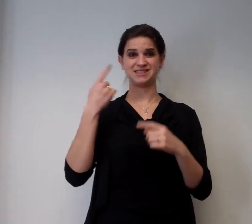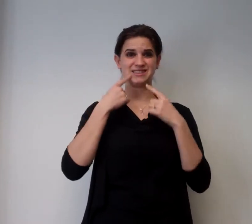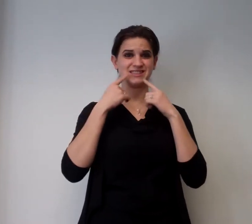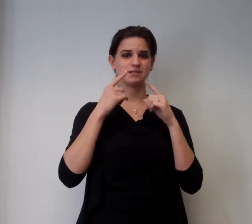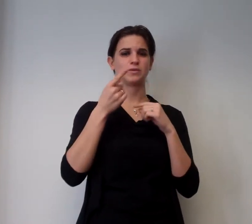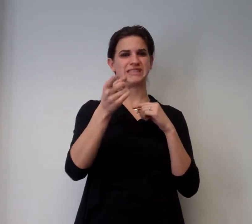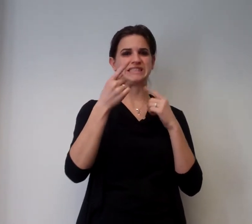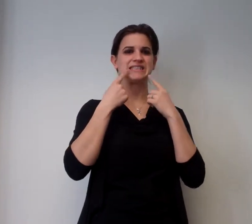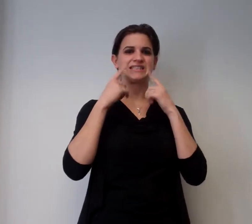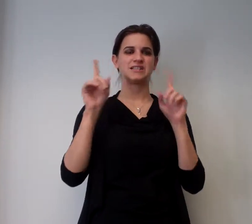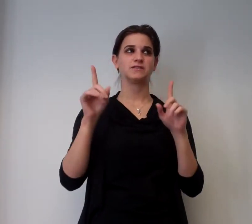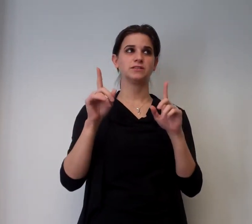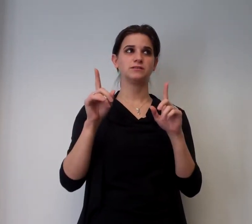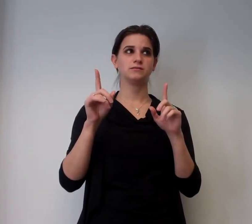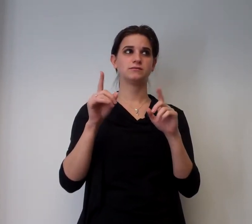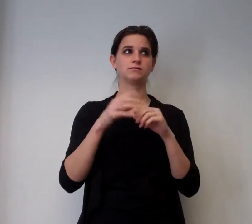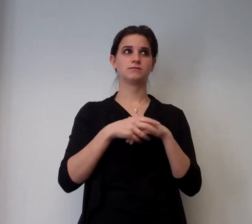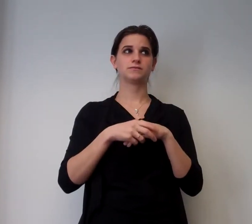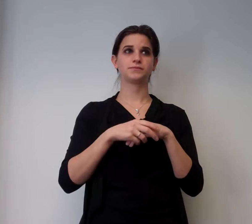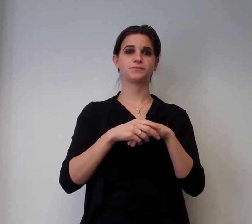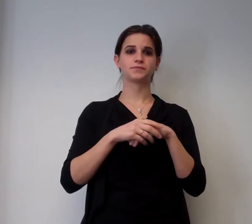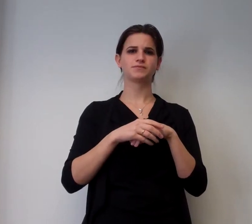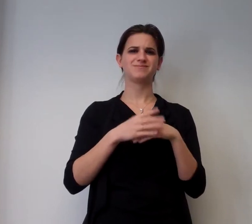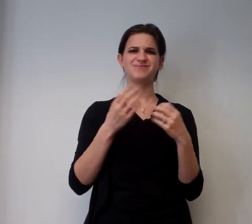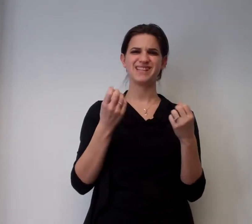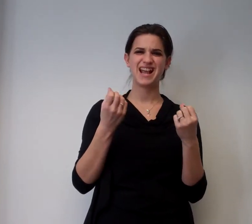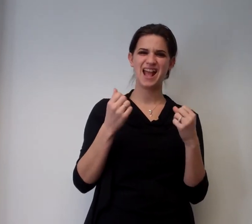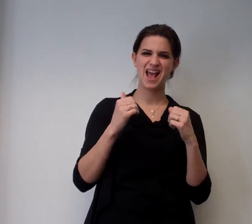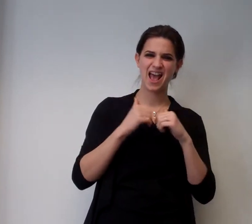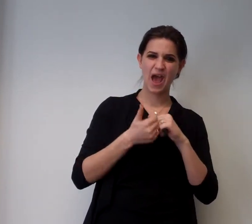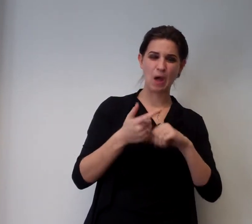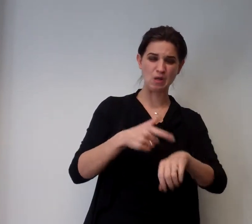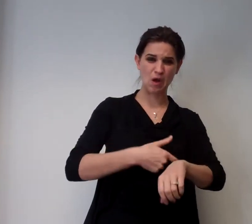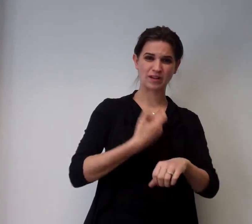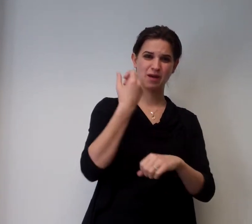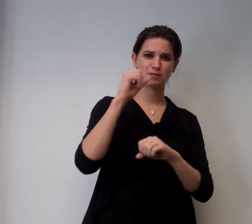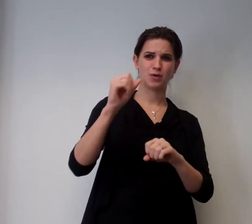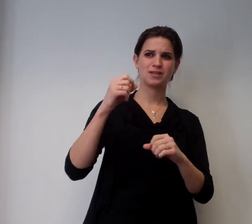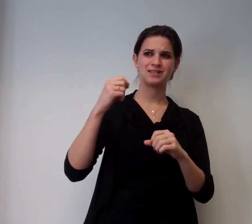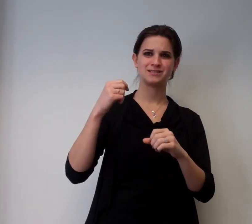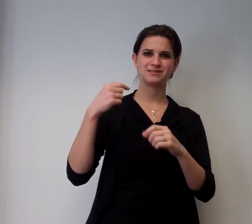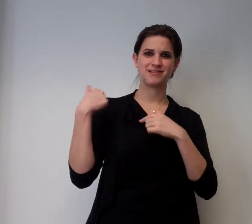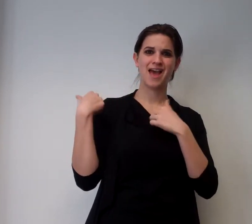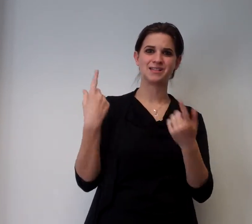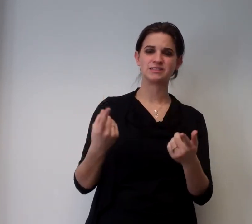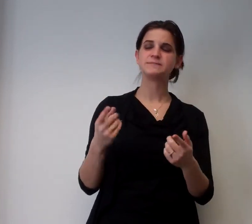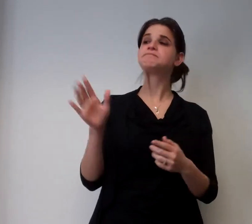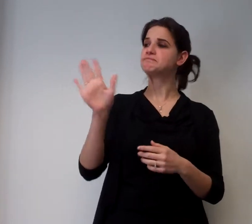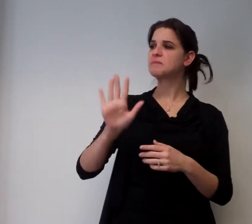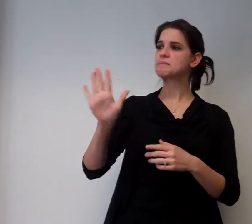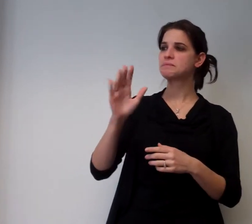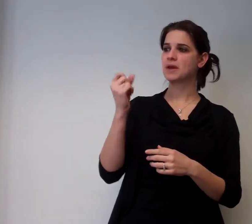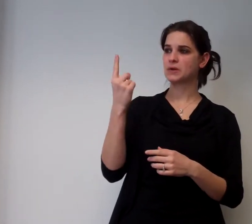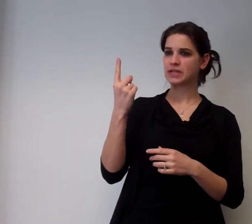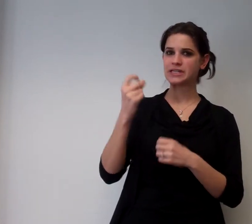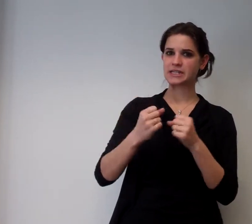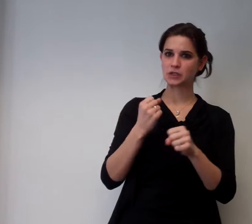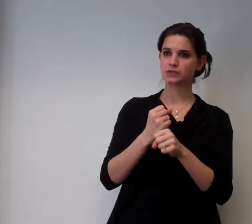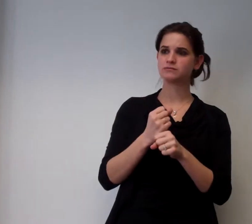How long did it last? Almost a year, right. And it was very successful. Most blacks did stay off the